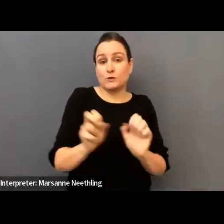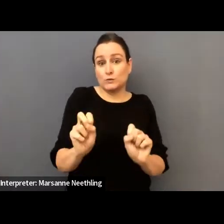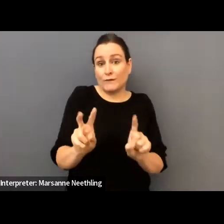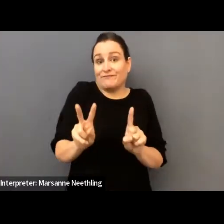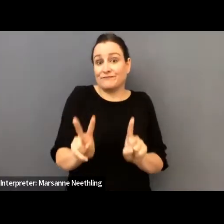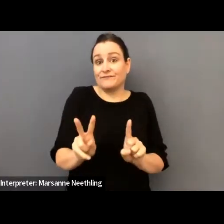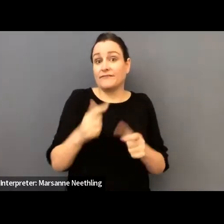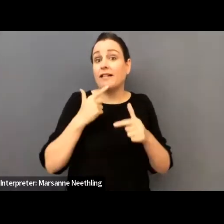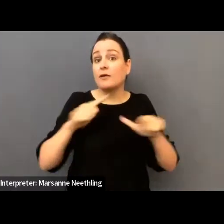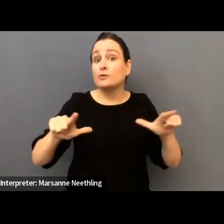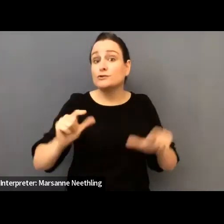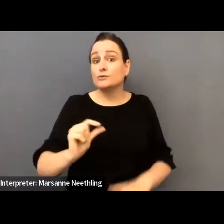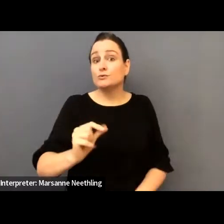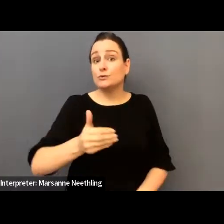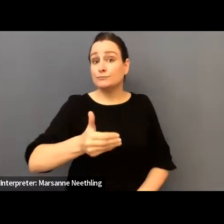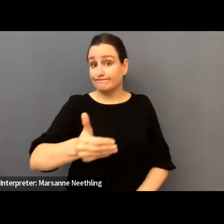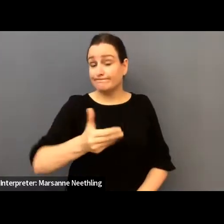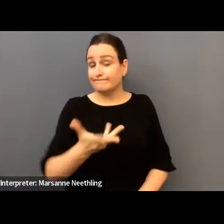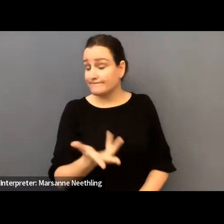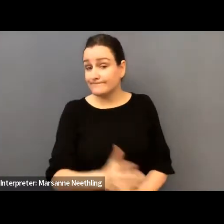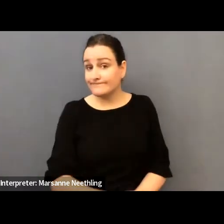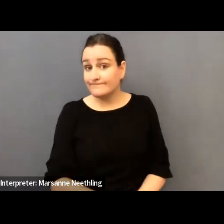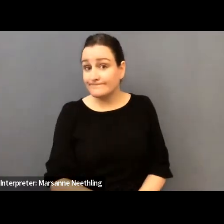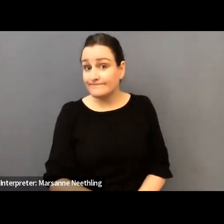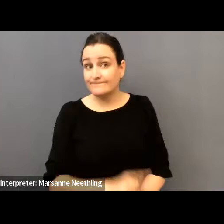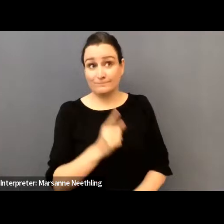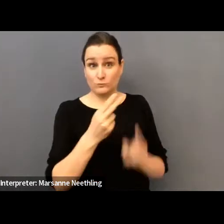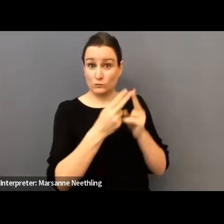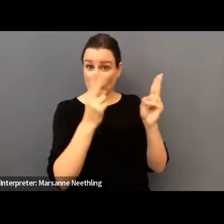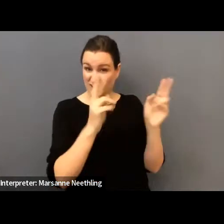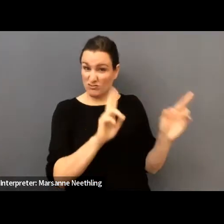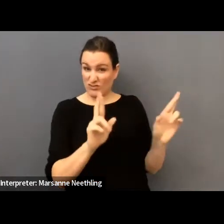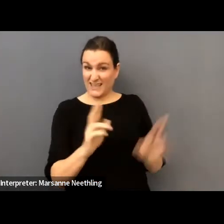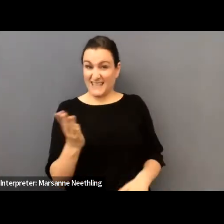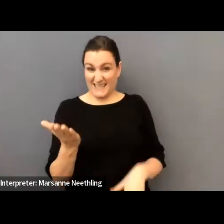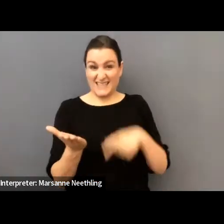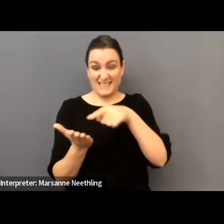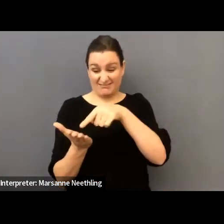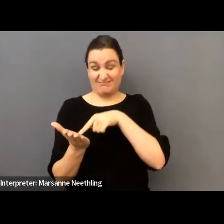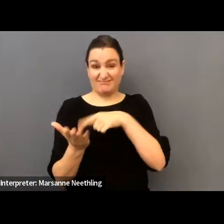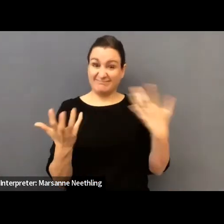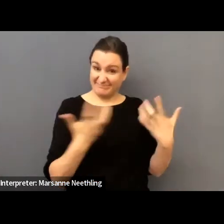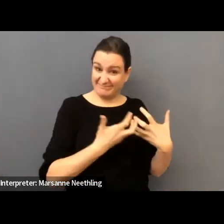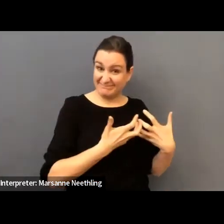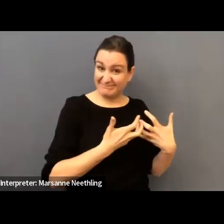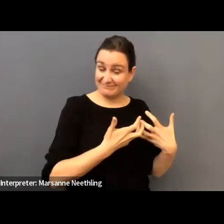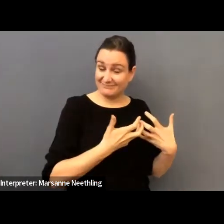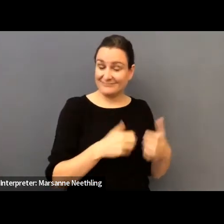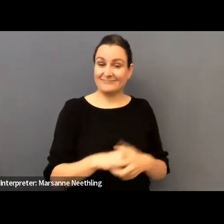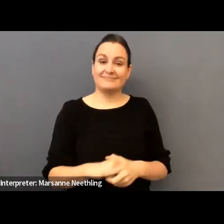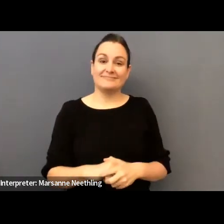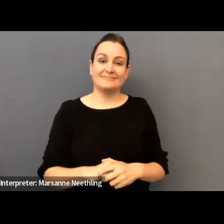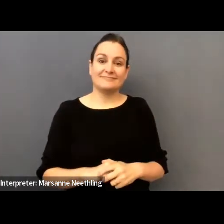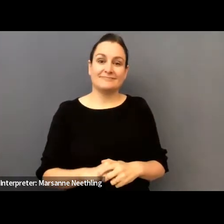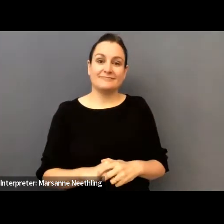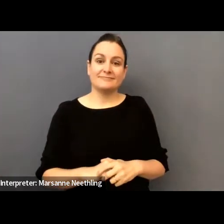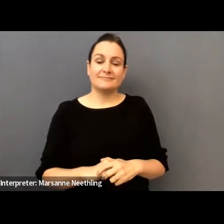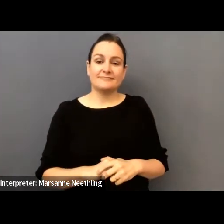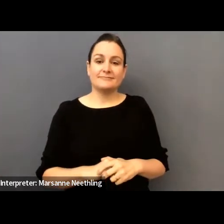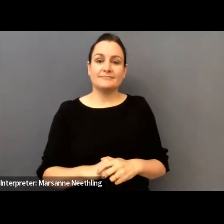language soon? And then to specifically address the questions regarding,